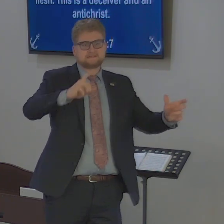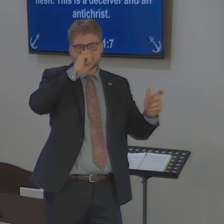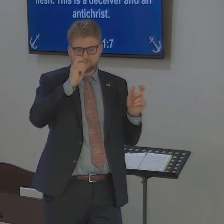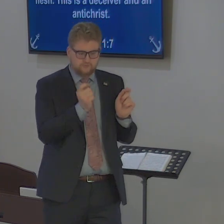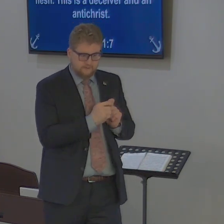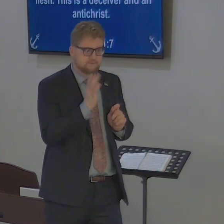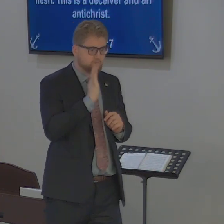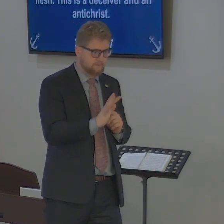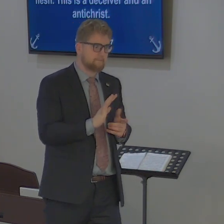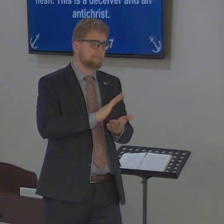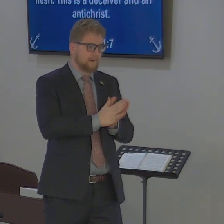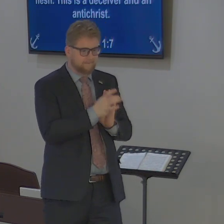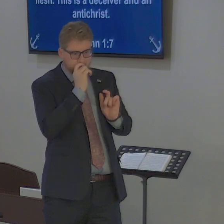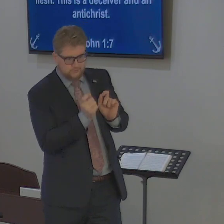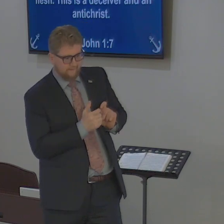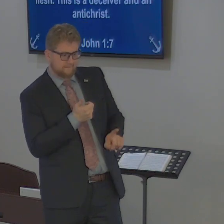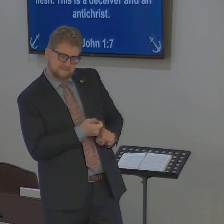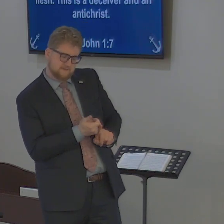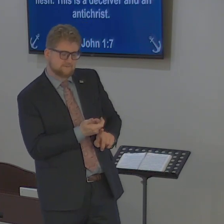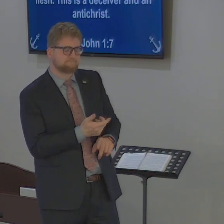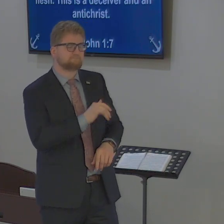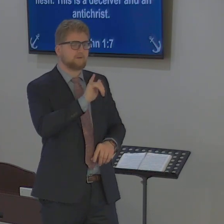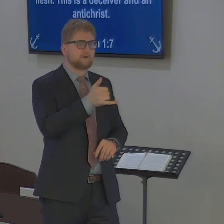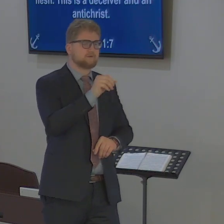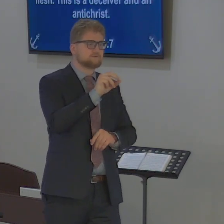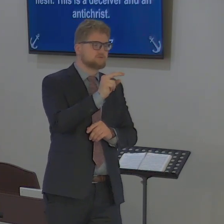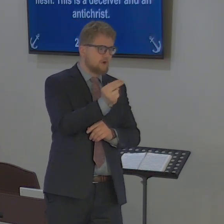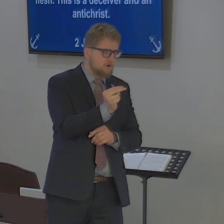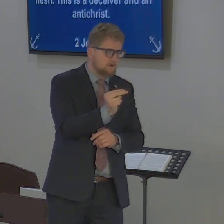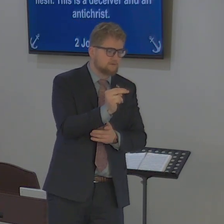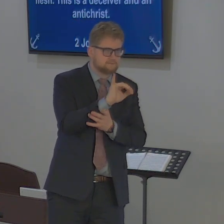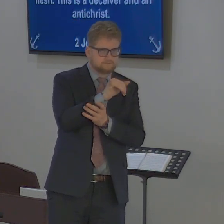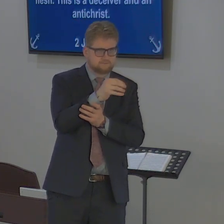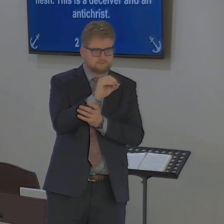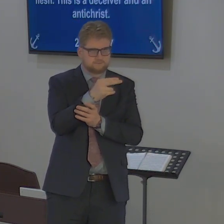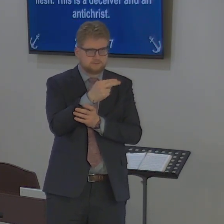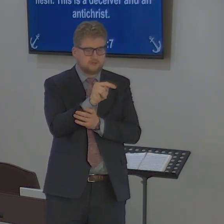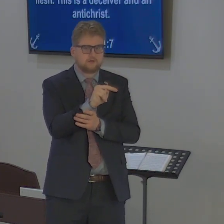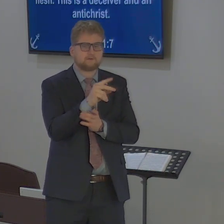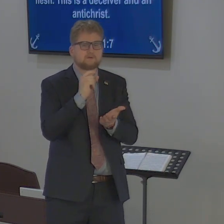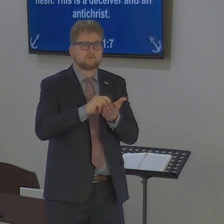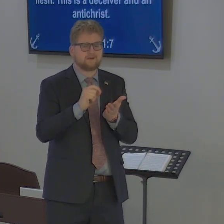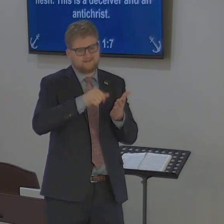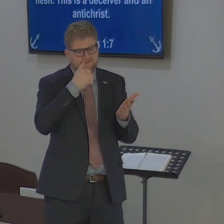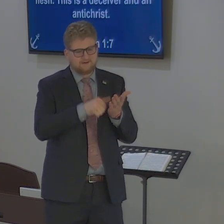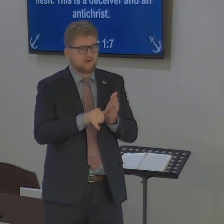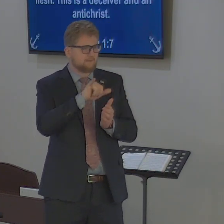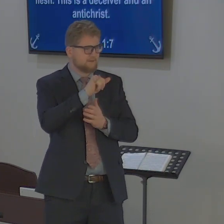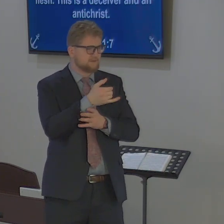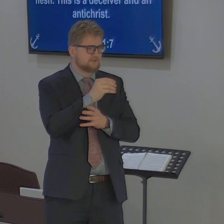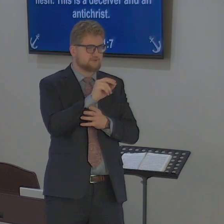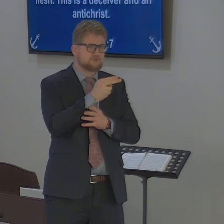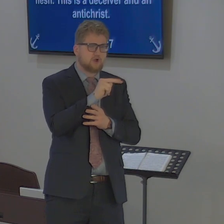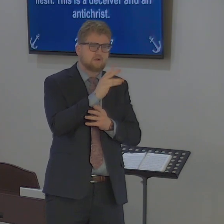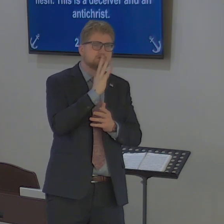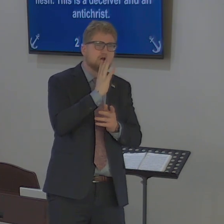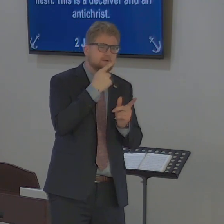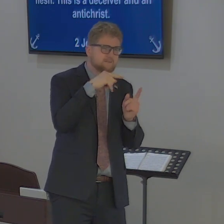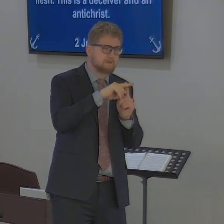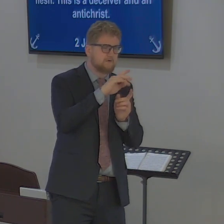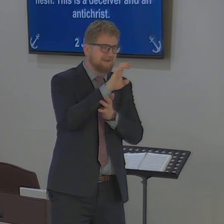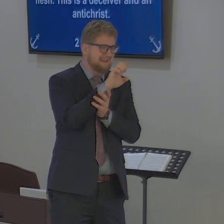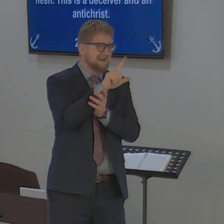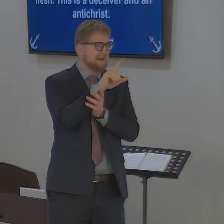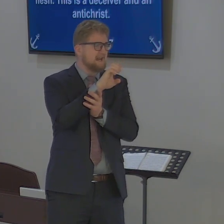themselves. Now, John writes this letter, and a lot of people say that this lady, the elect lady that he's speaking of, could be the church, the children could be church